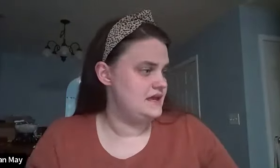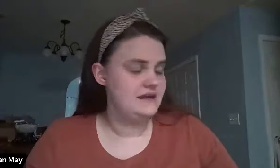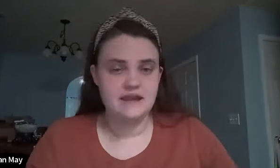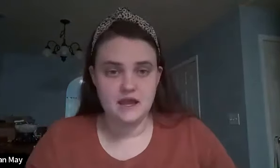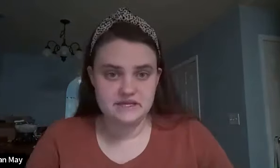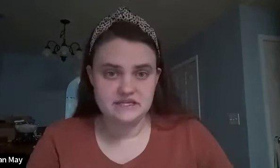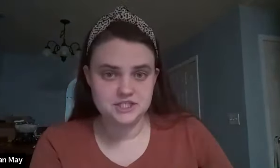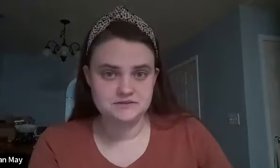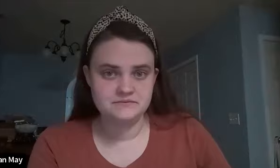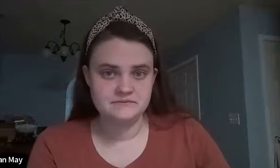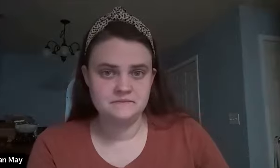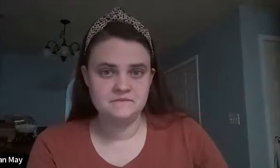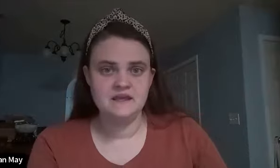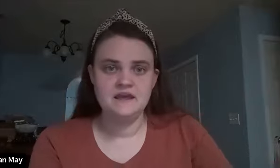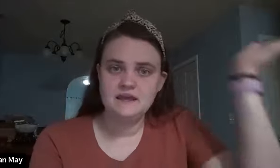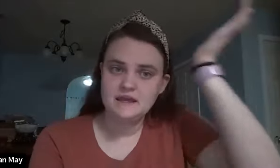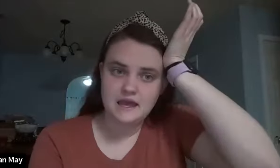Then cabbage.